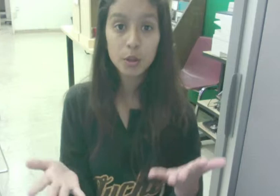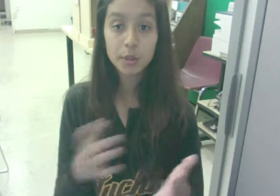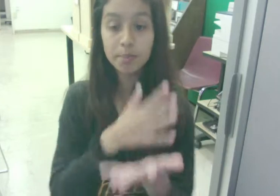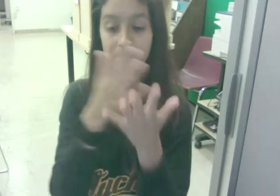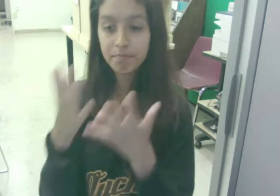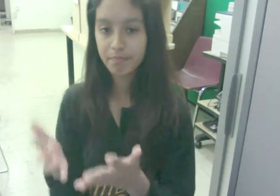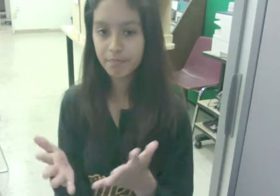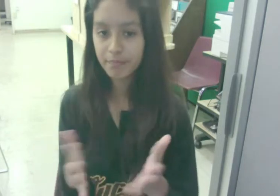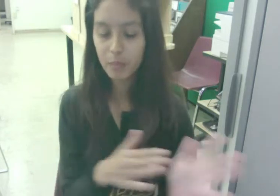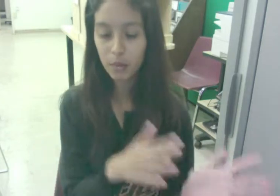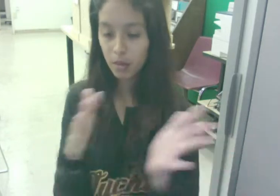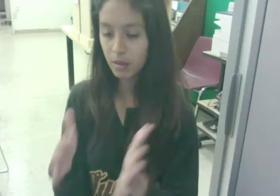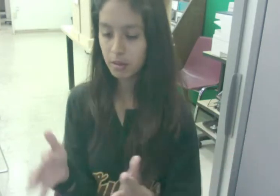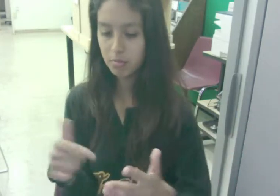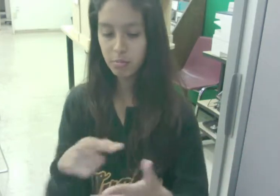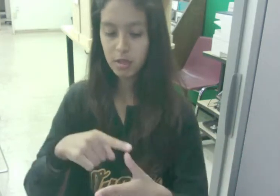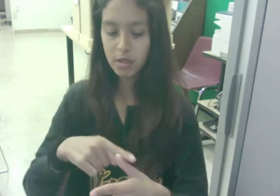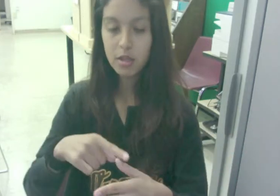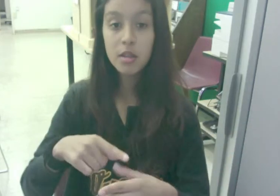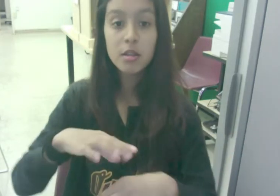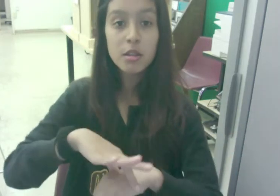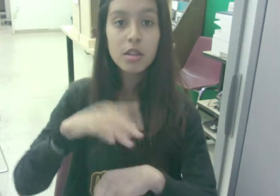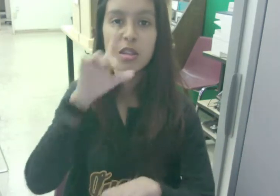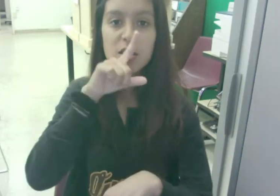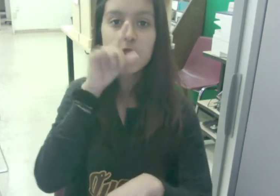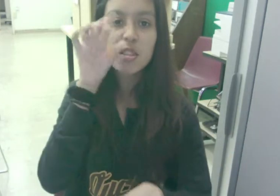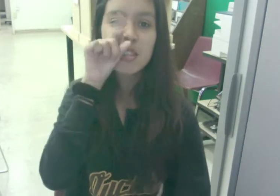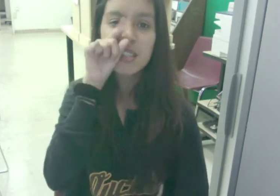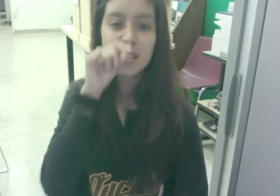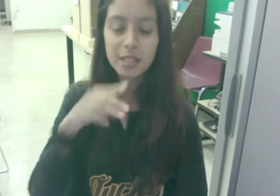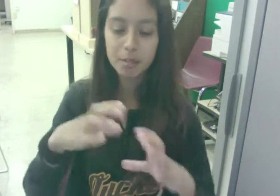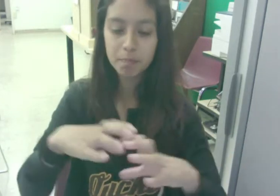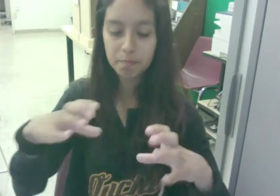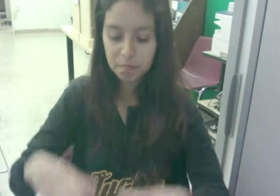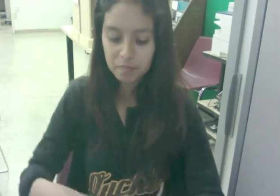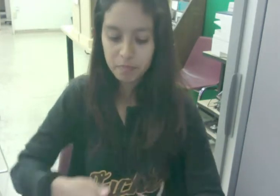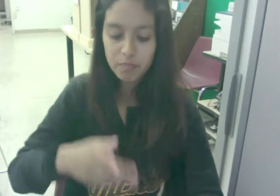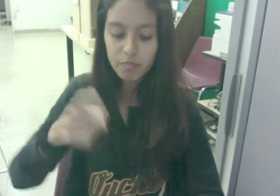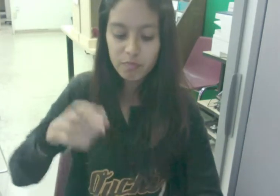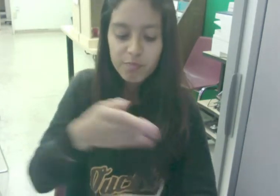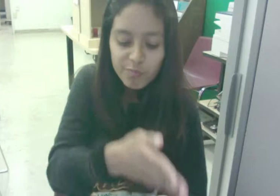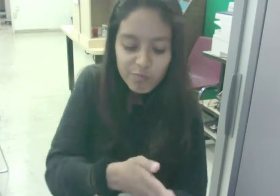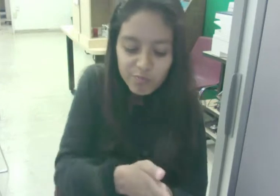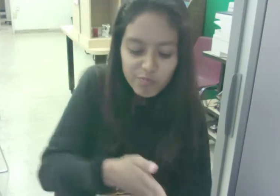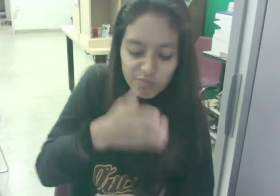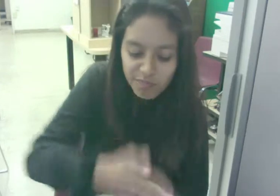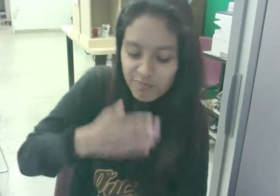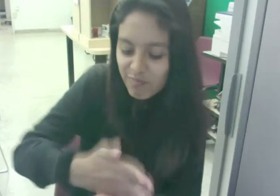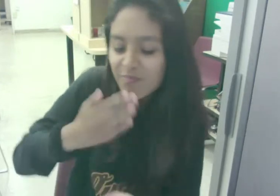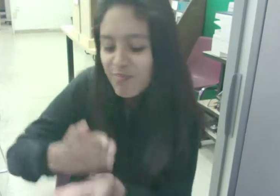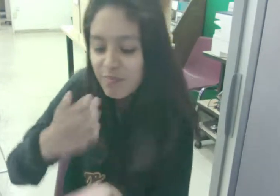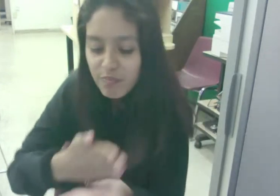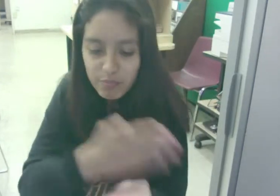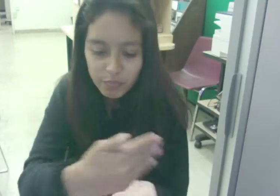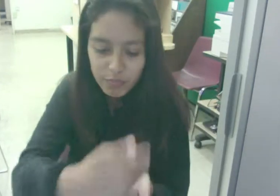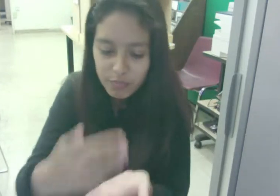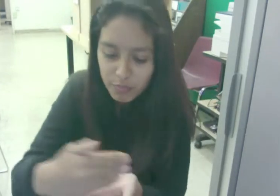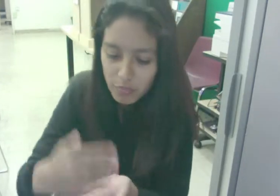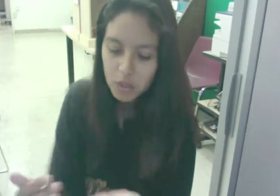board into small pieces and cook it in a big wok pan. You should cook it and make